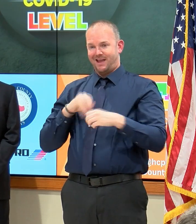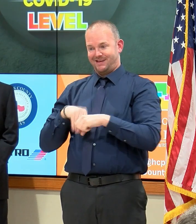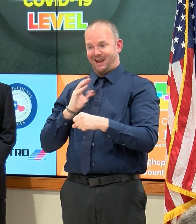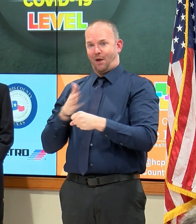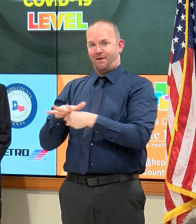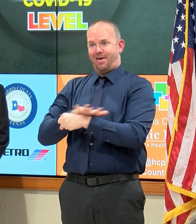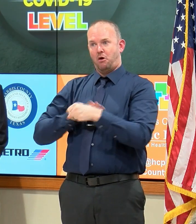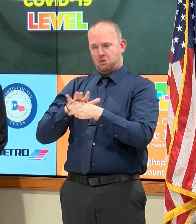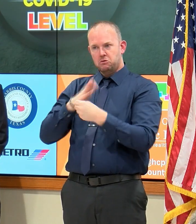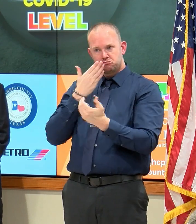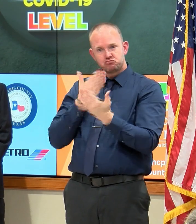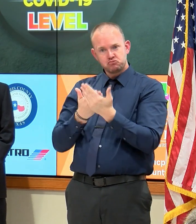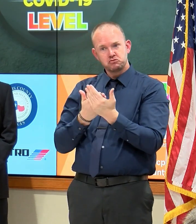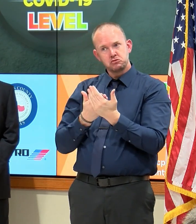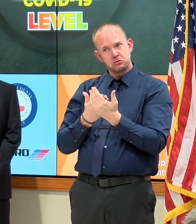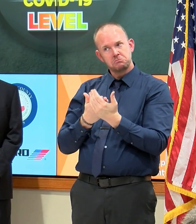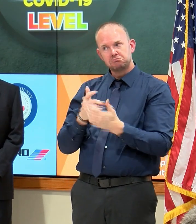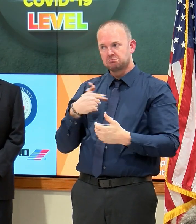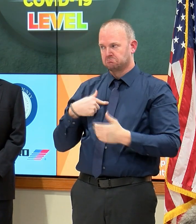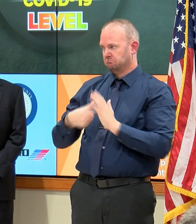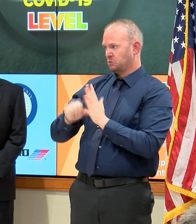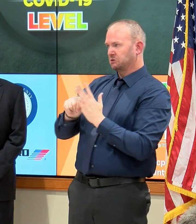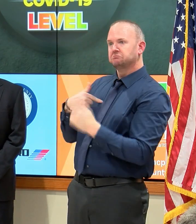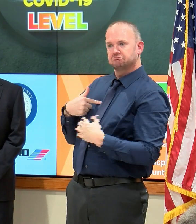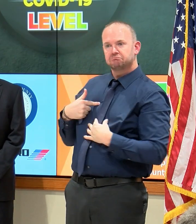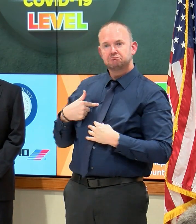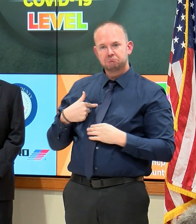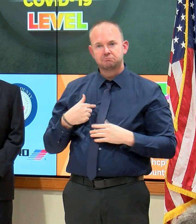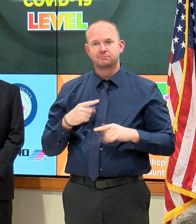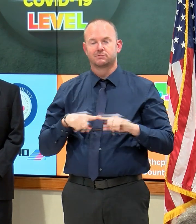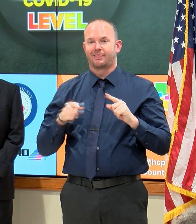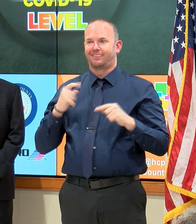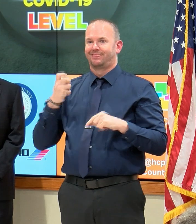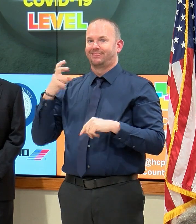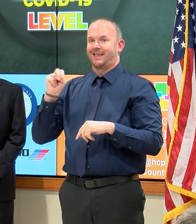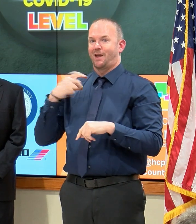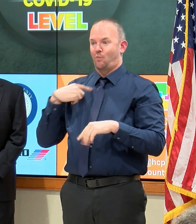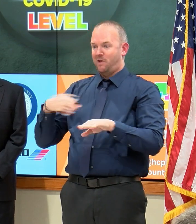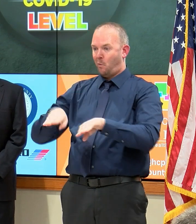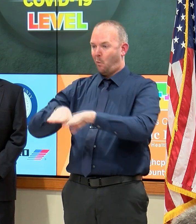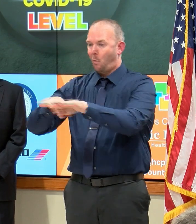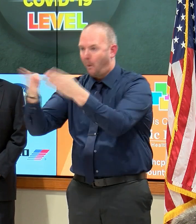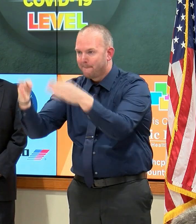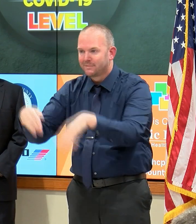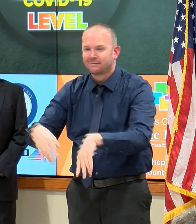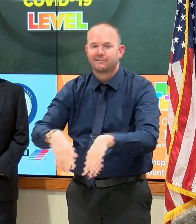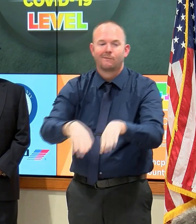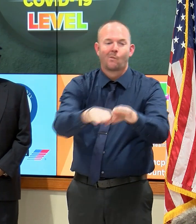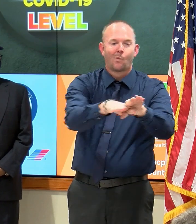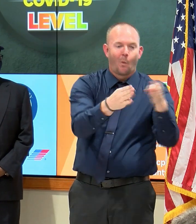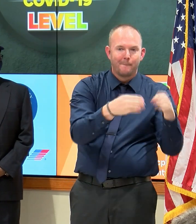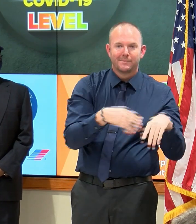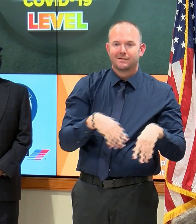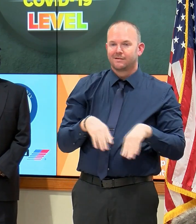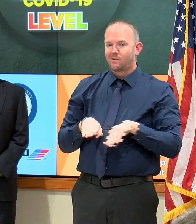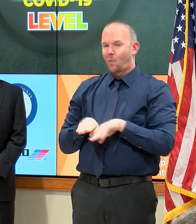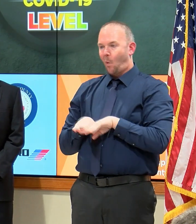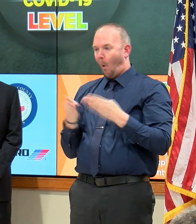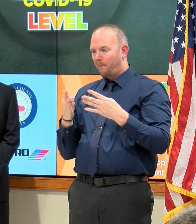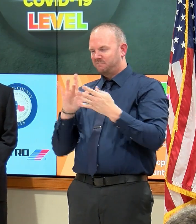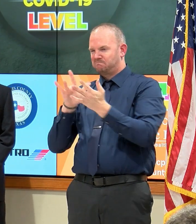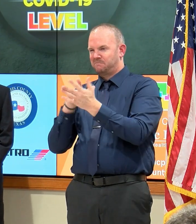so where we are today, things started opening up as of the last week in April, first week in